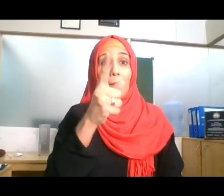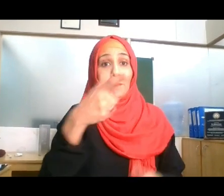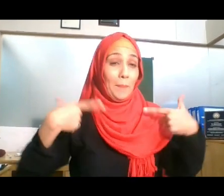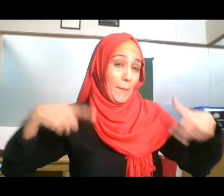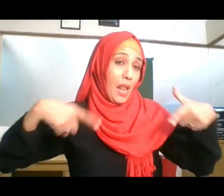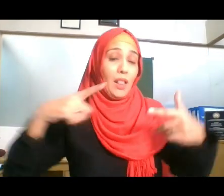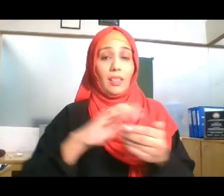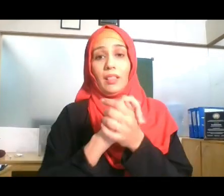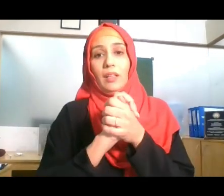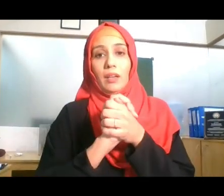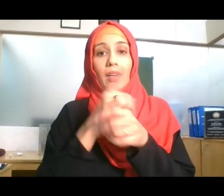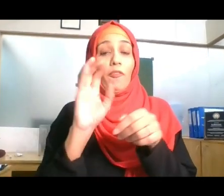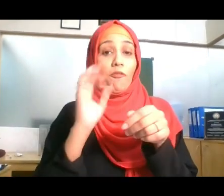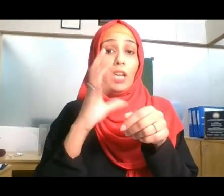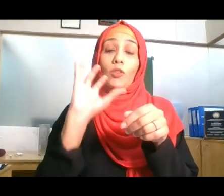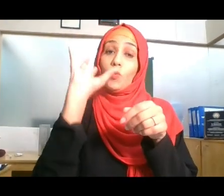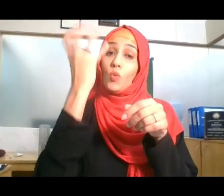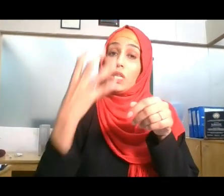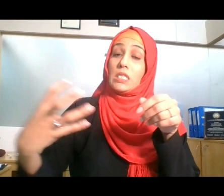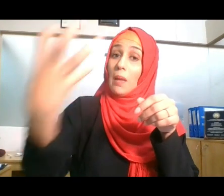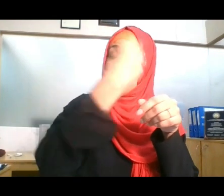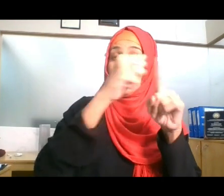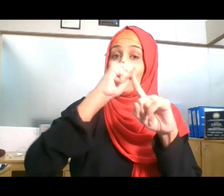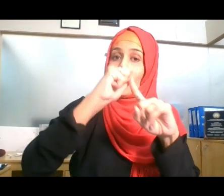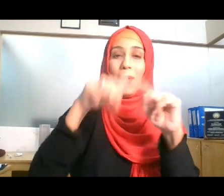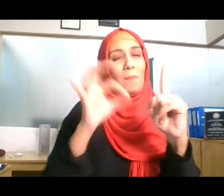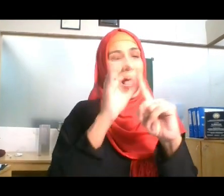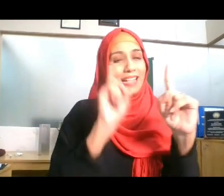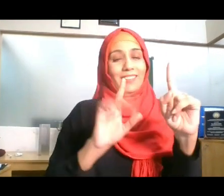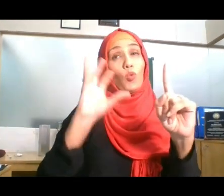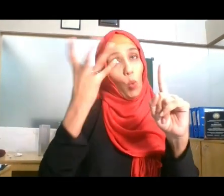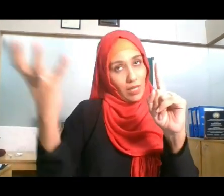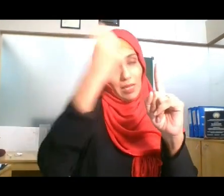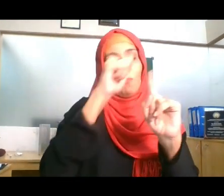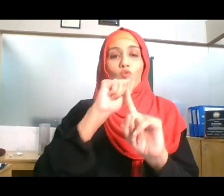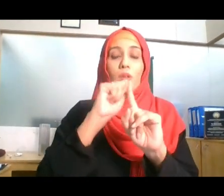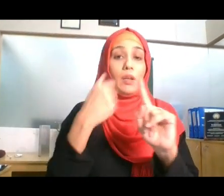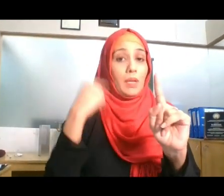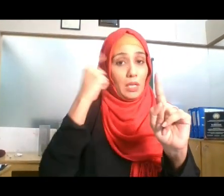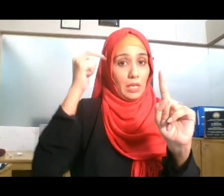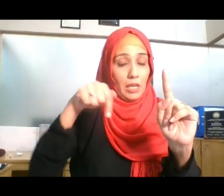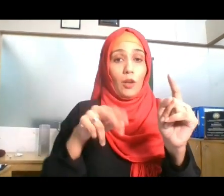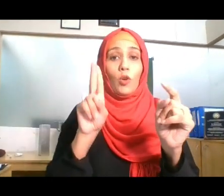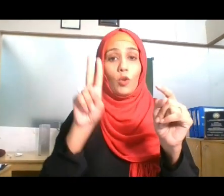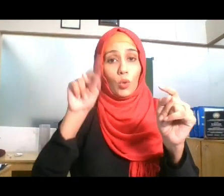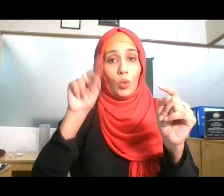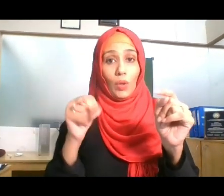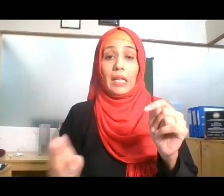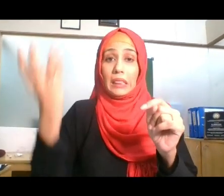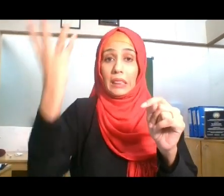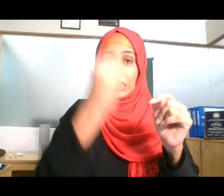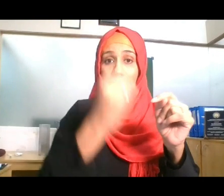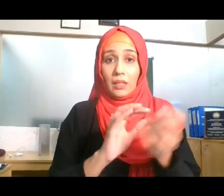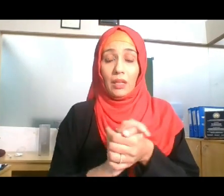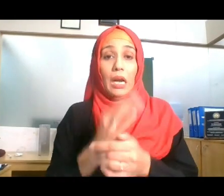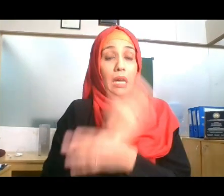is a cause that is globally important also, not just for Pakistan. We know that today is the UN mandated day for